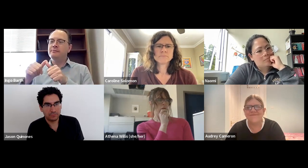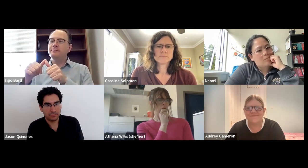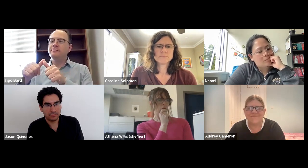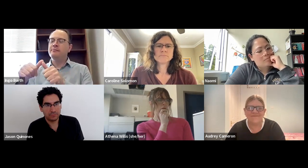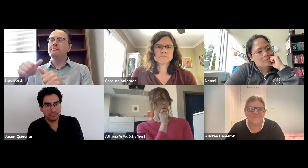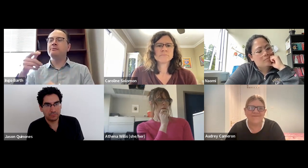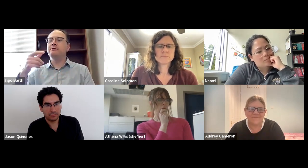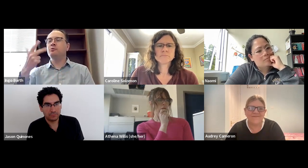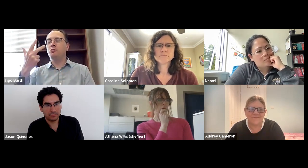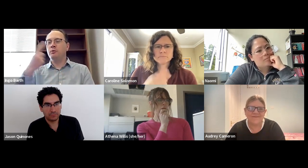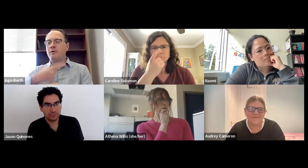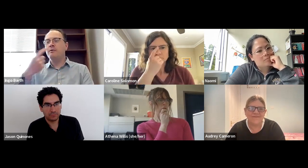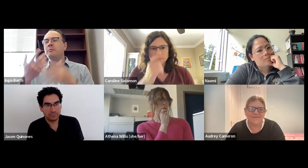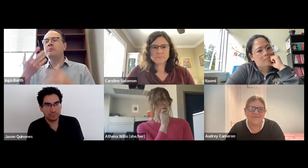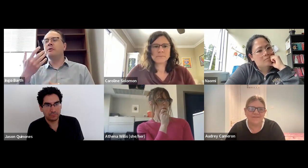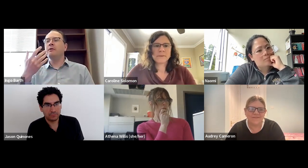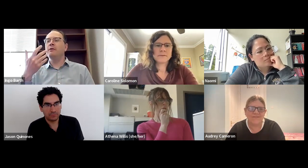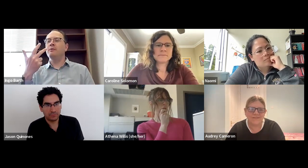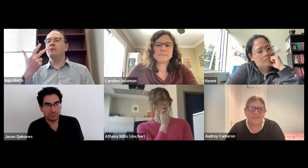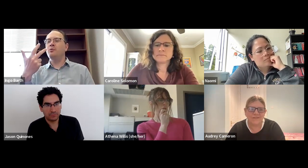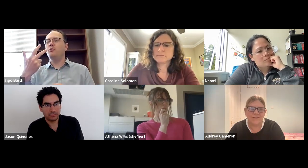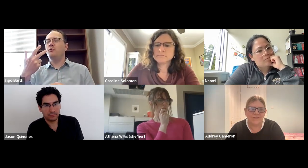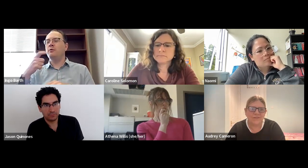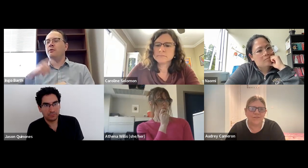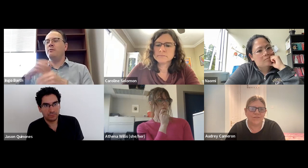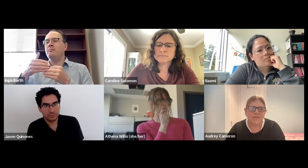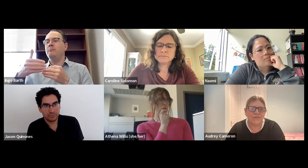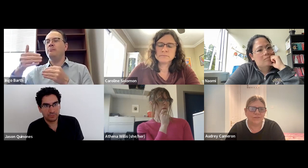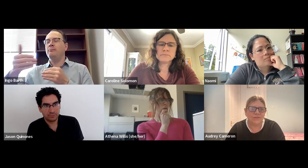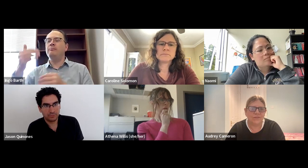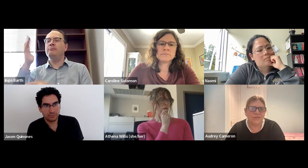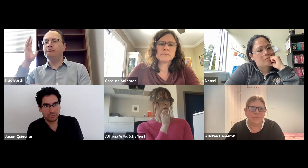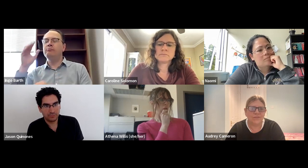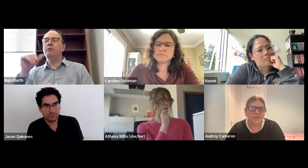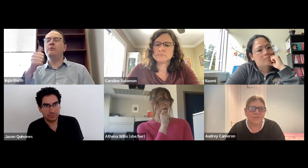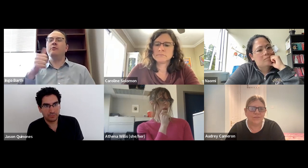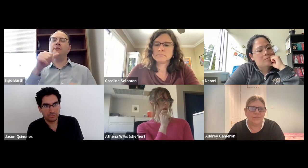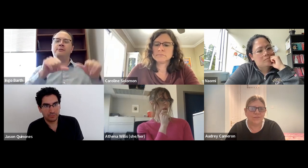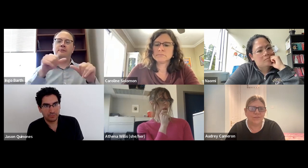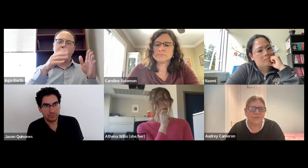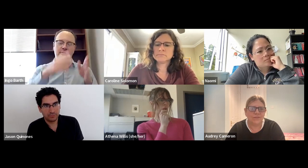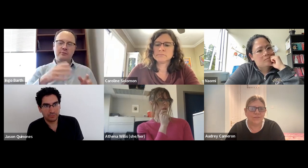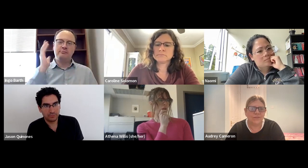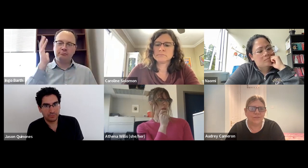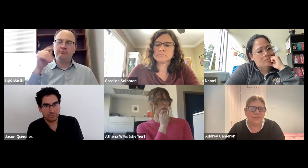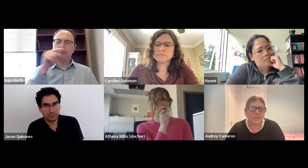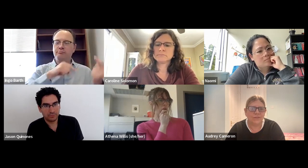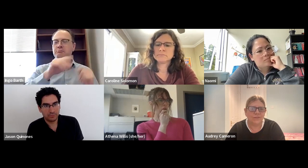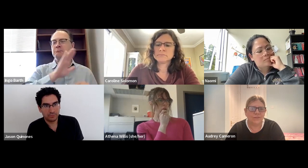And obviously that would be an iterative process that would take place over a couple of days or a series of different